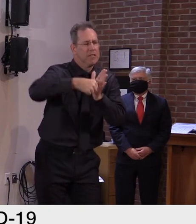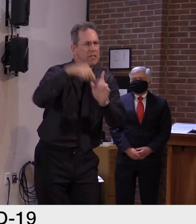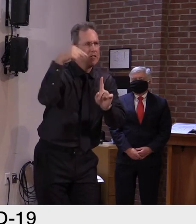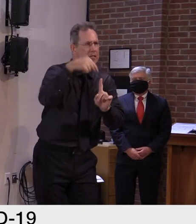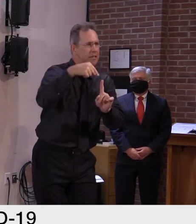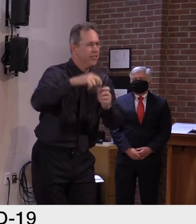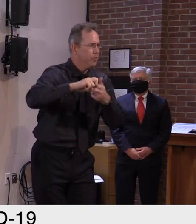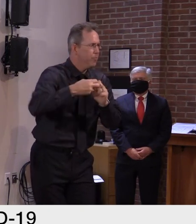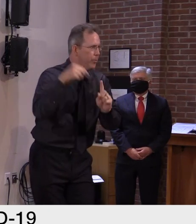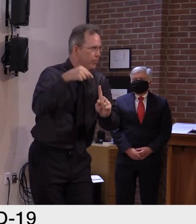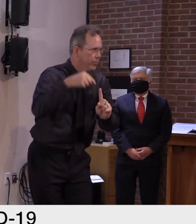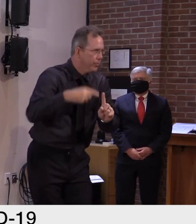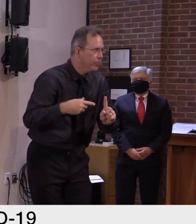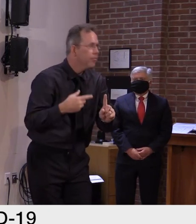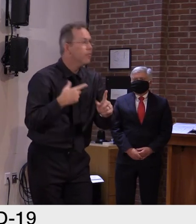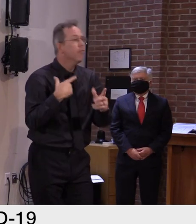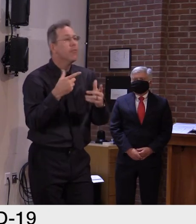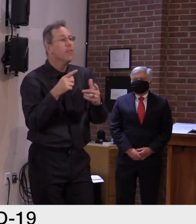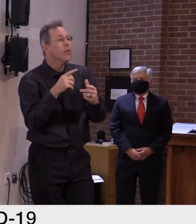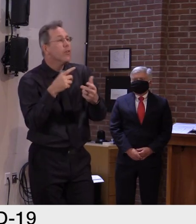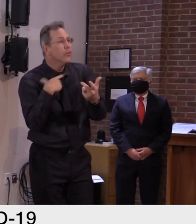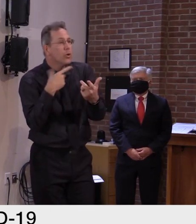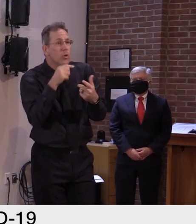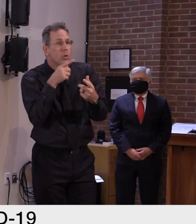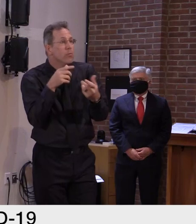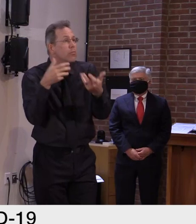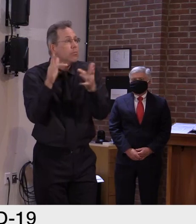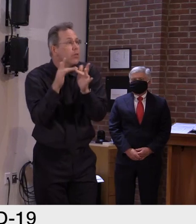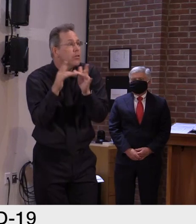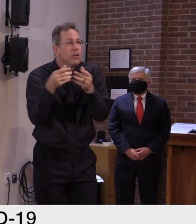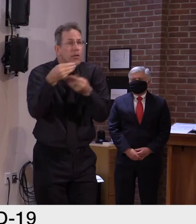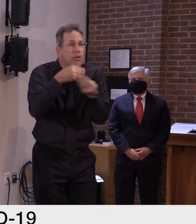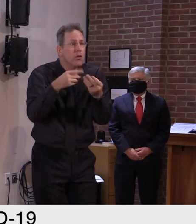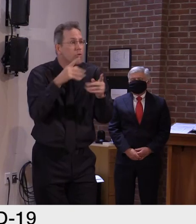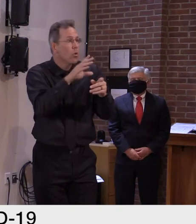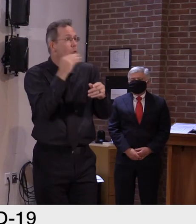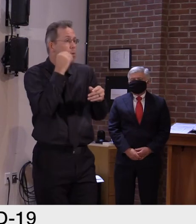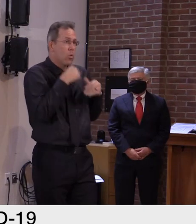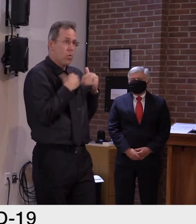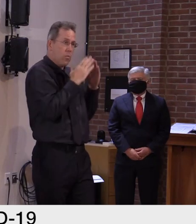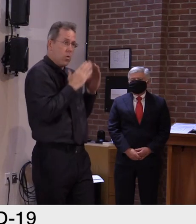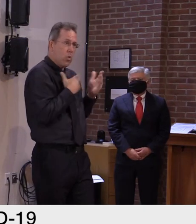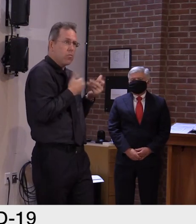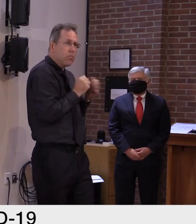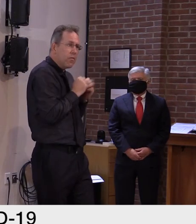within your household as of that moment, if that makes sense.